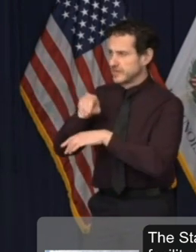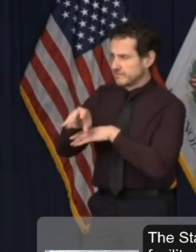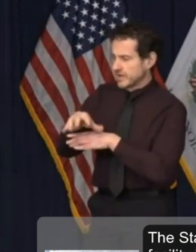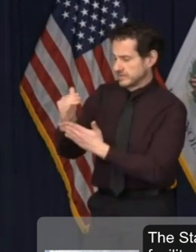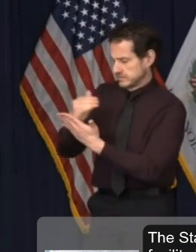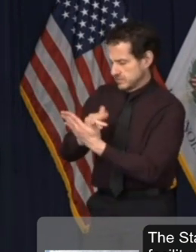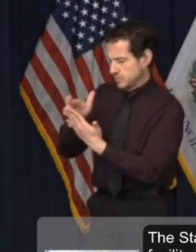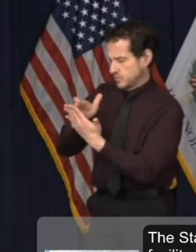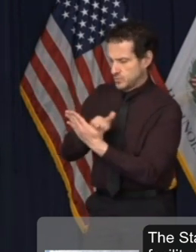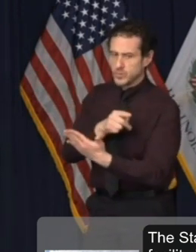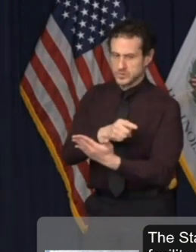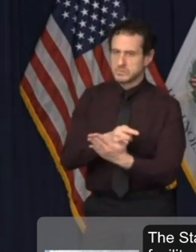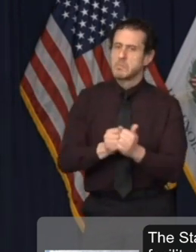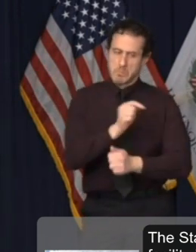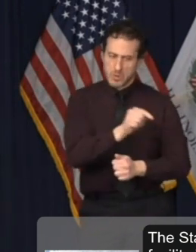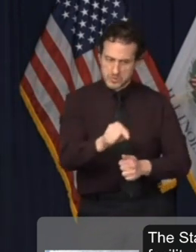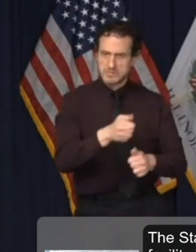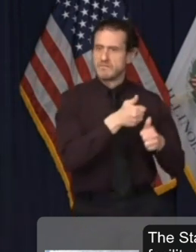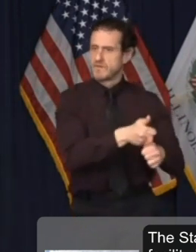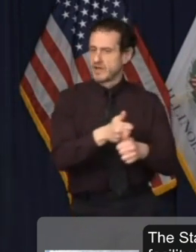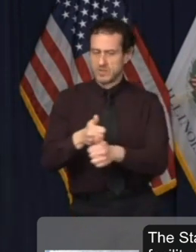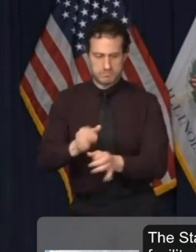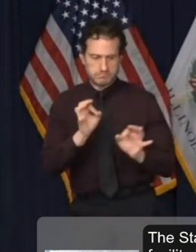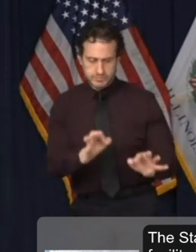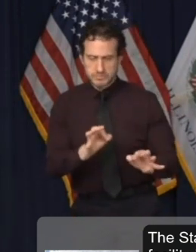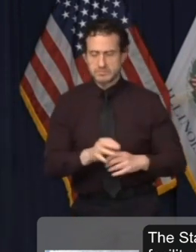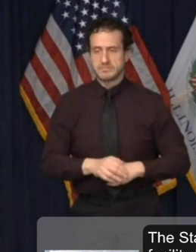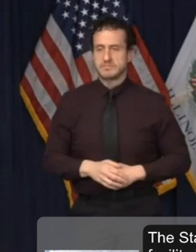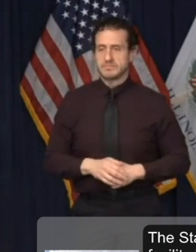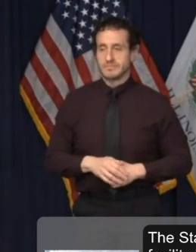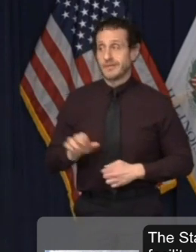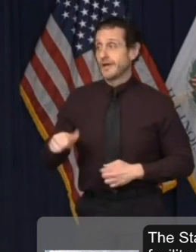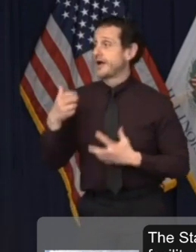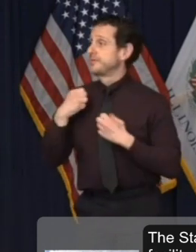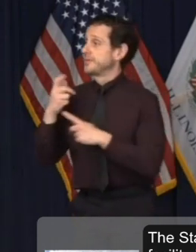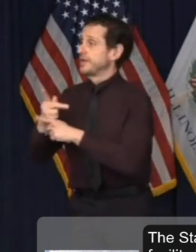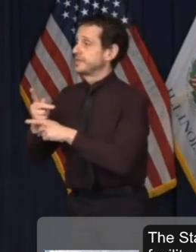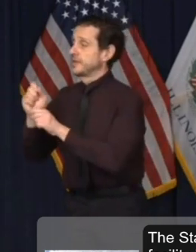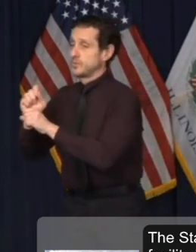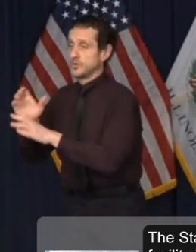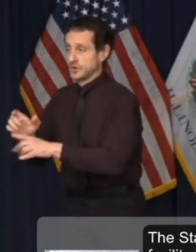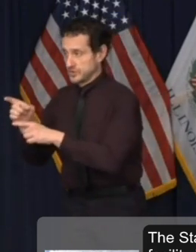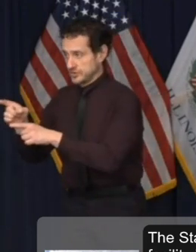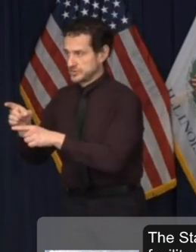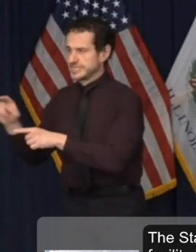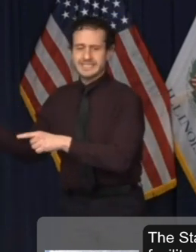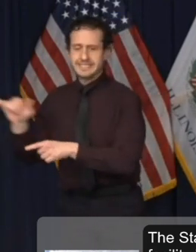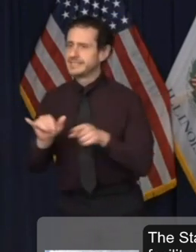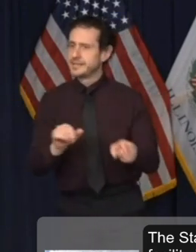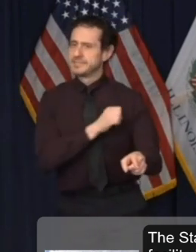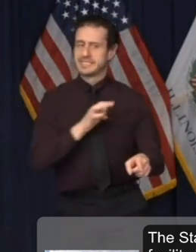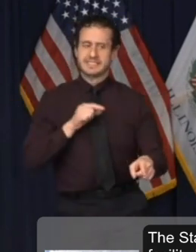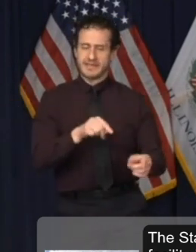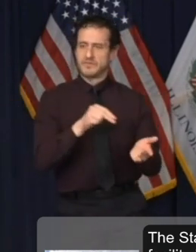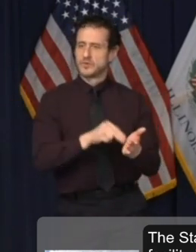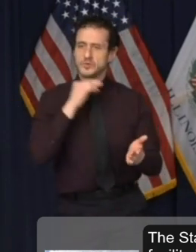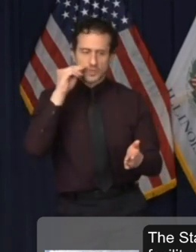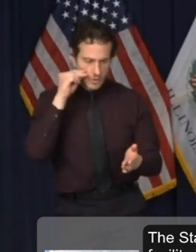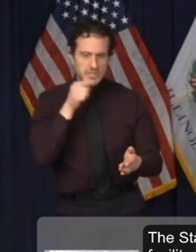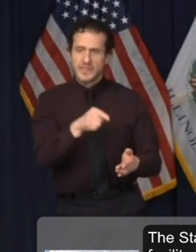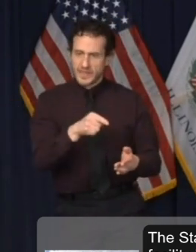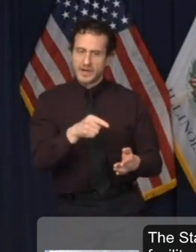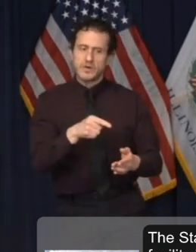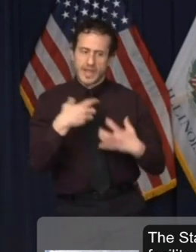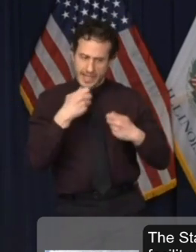ground. Just like our other healthcare workers, staff at these facilities are frontline workers, dedicating their days and nights